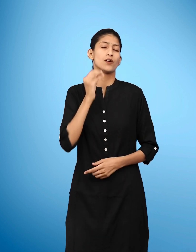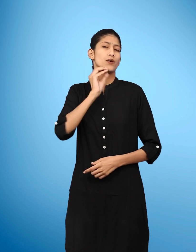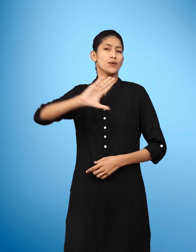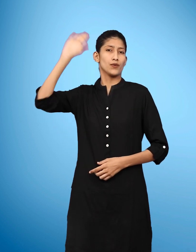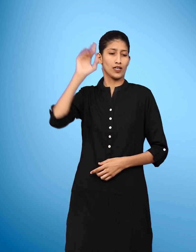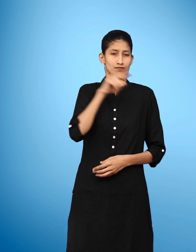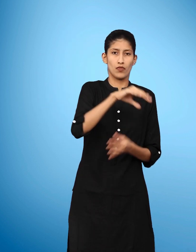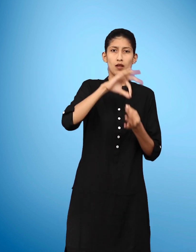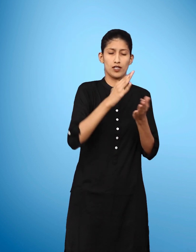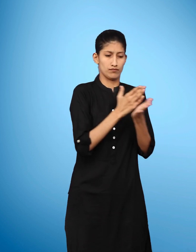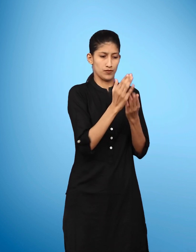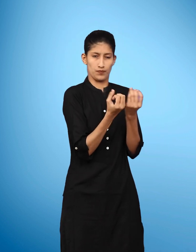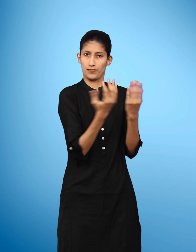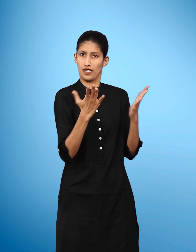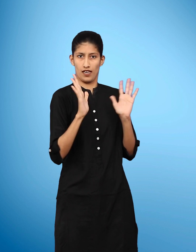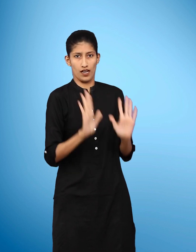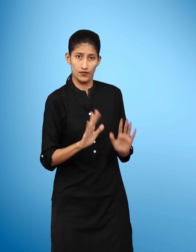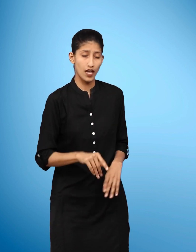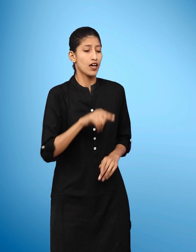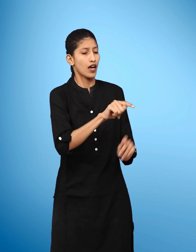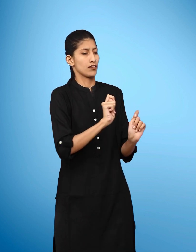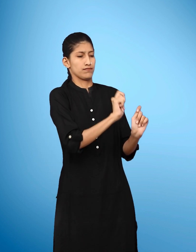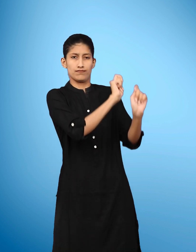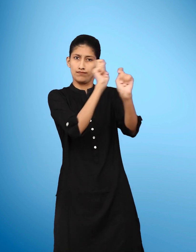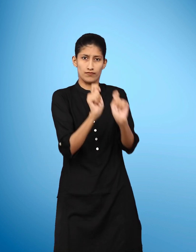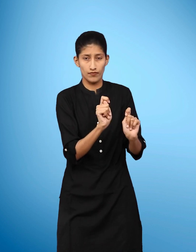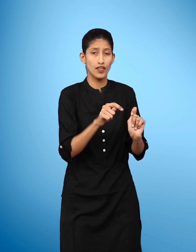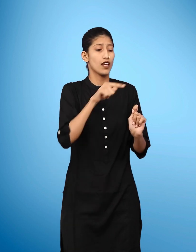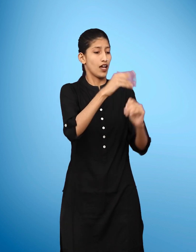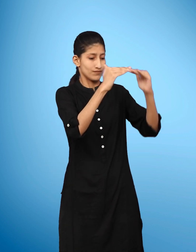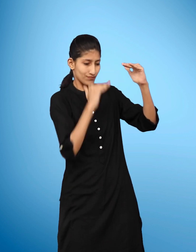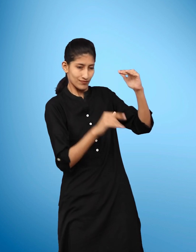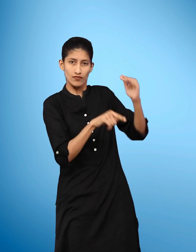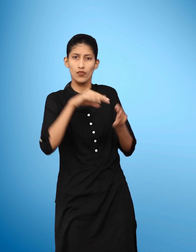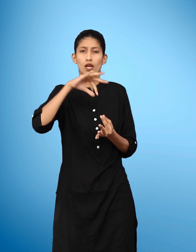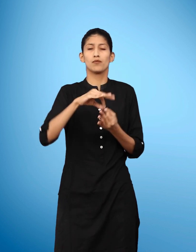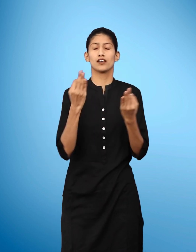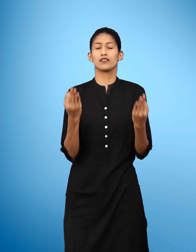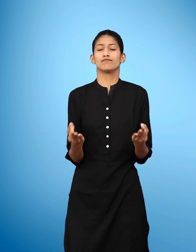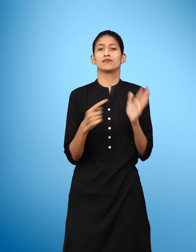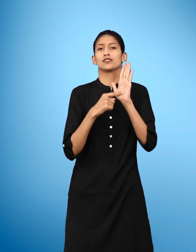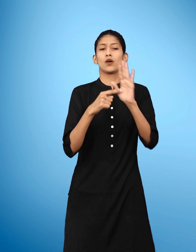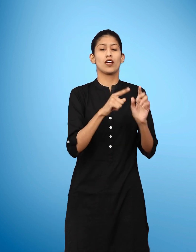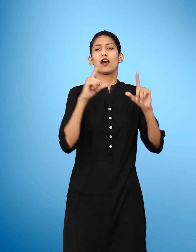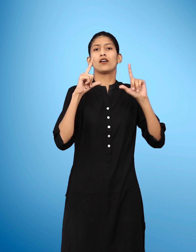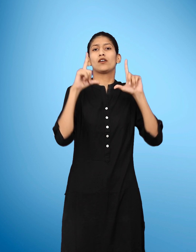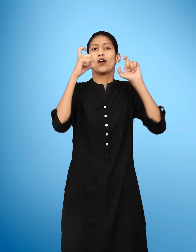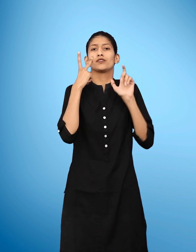Earlier, the Buddha's presence was shown in sculpture by using certain signs.